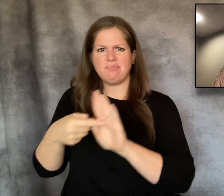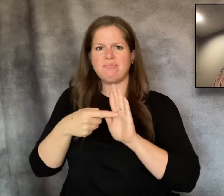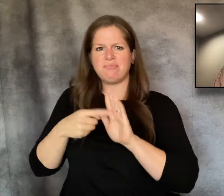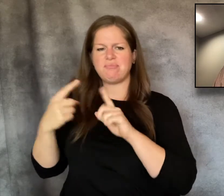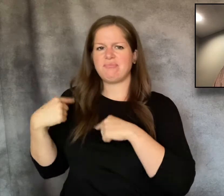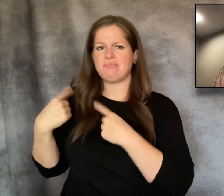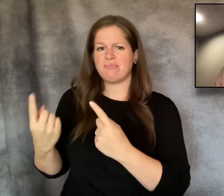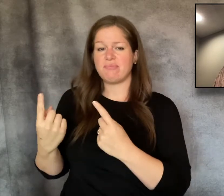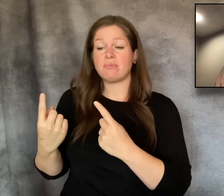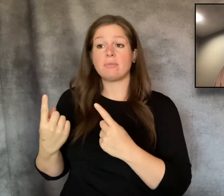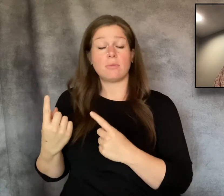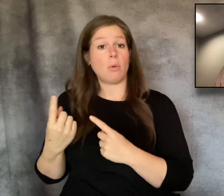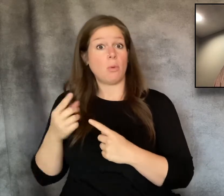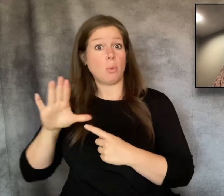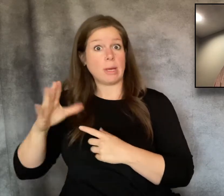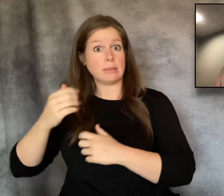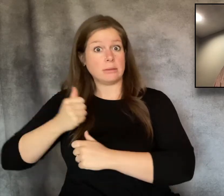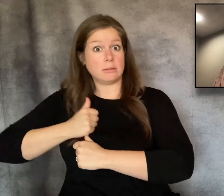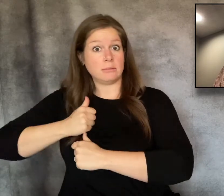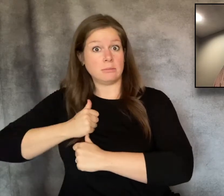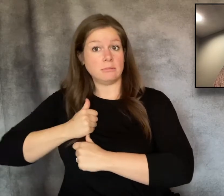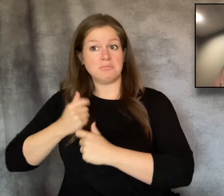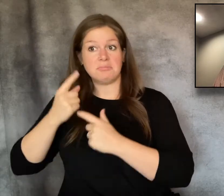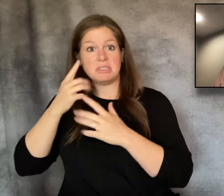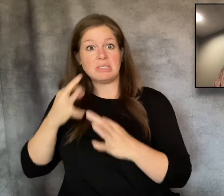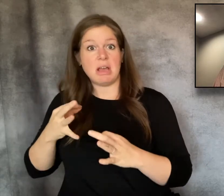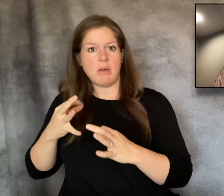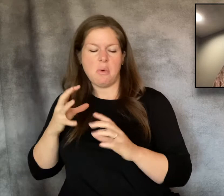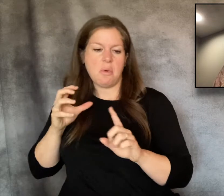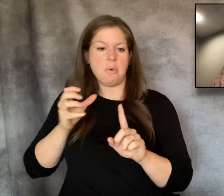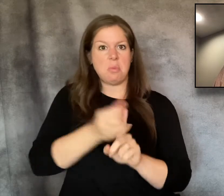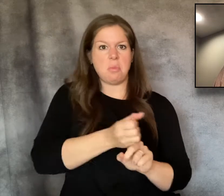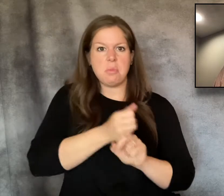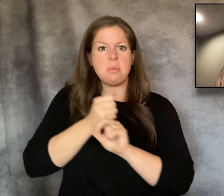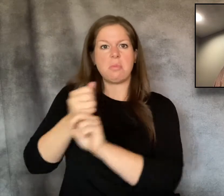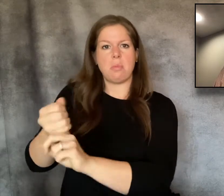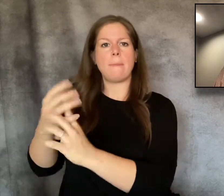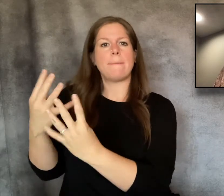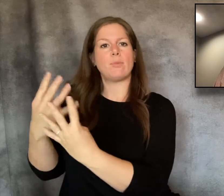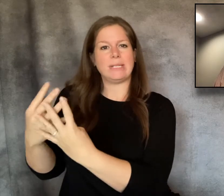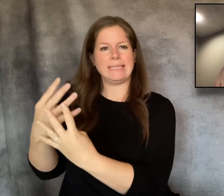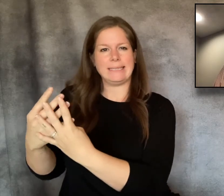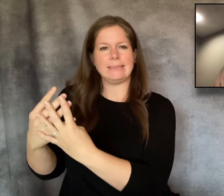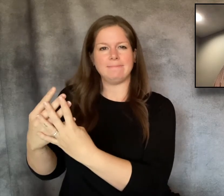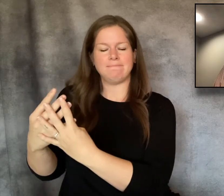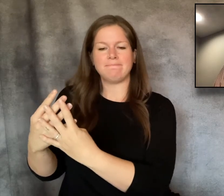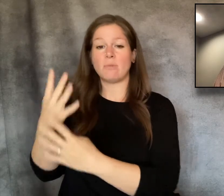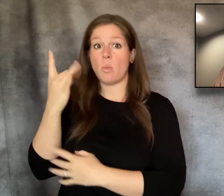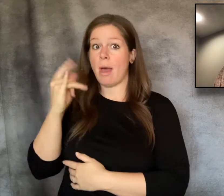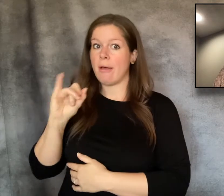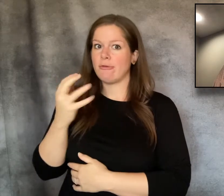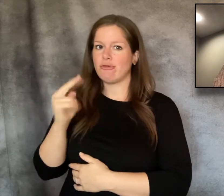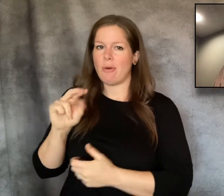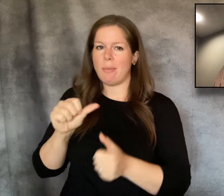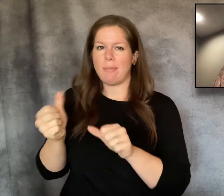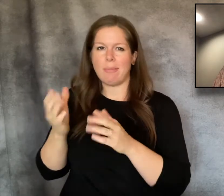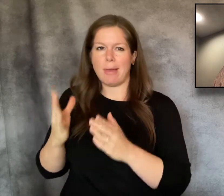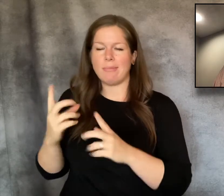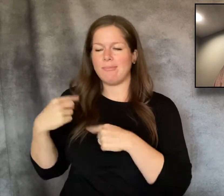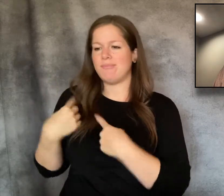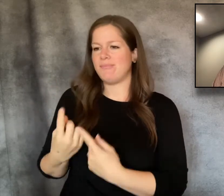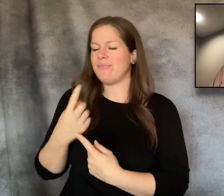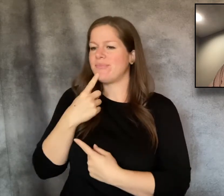of Herodias, his brother Philip's wife, because John had been saying to him, "It is not lawful for you to have